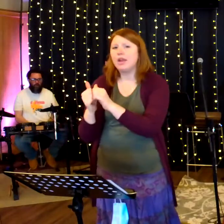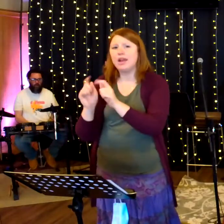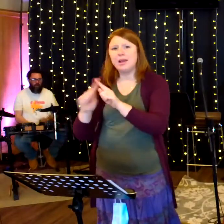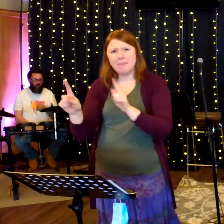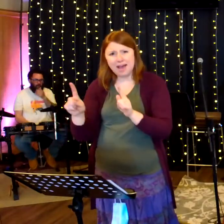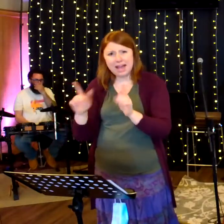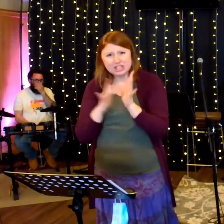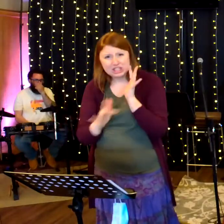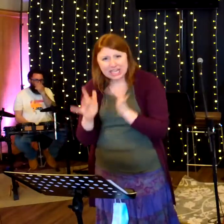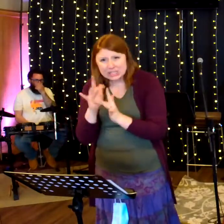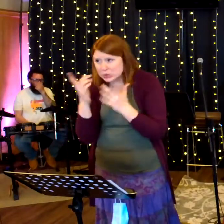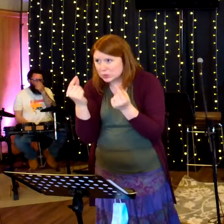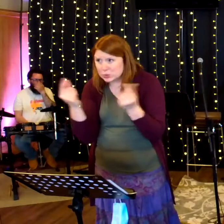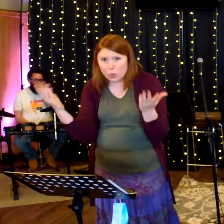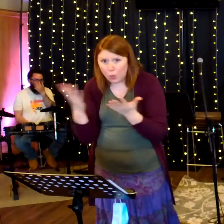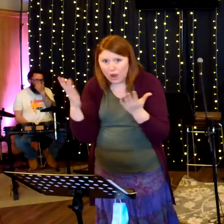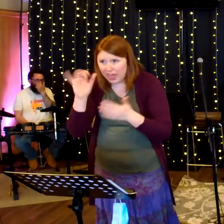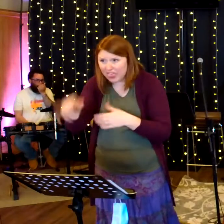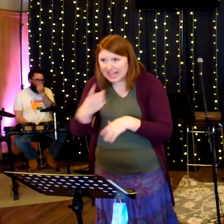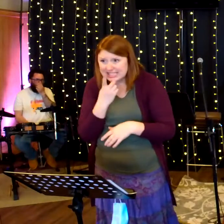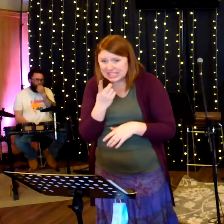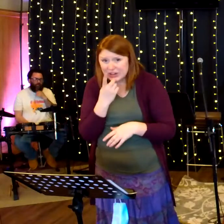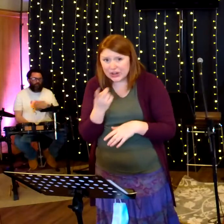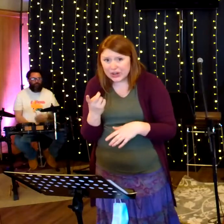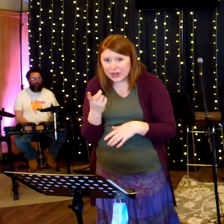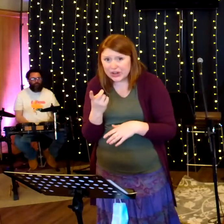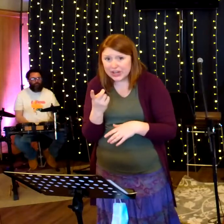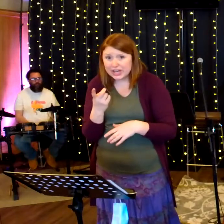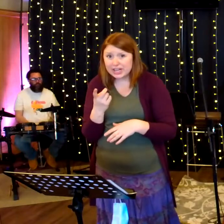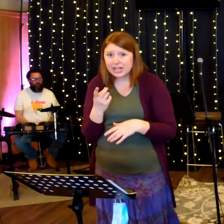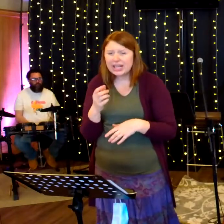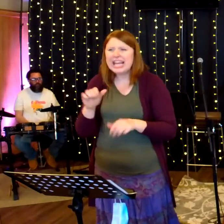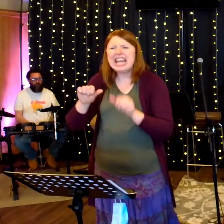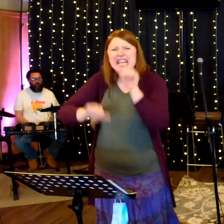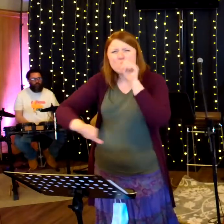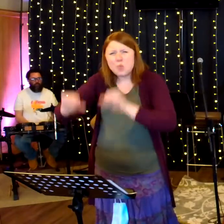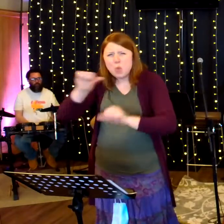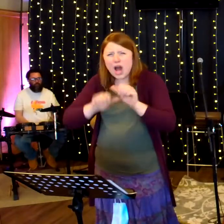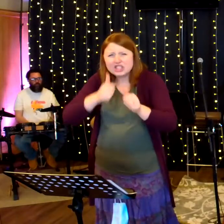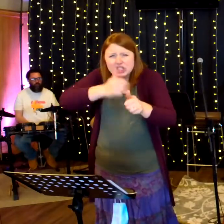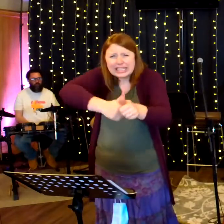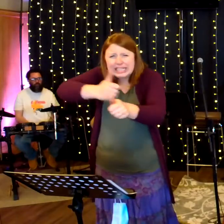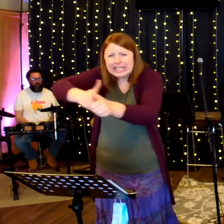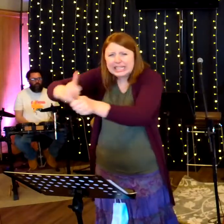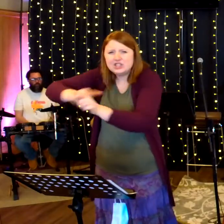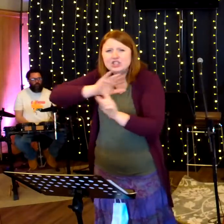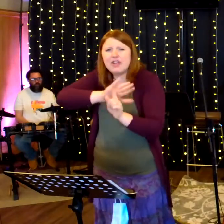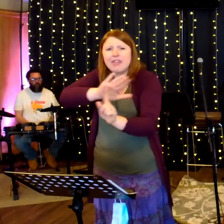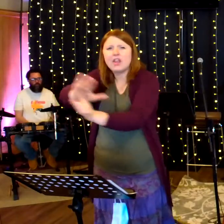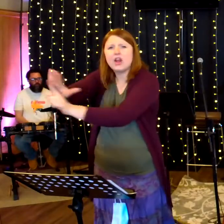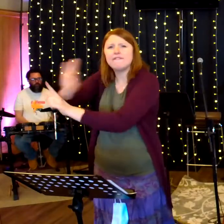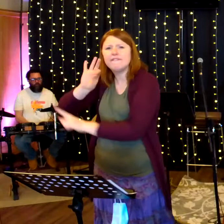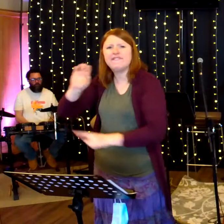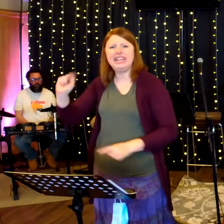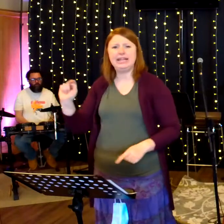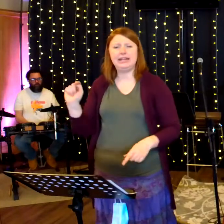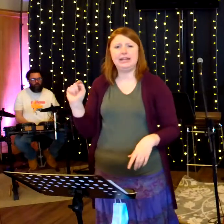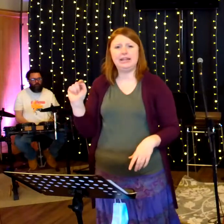you know what he did at that dinner, among other things? He washed each one of their feet.